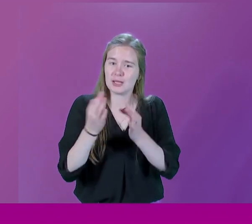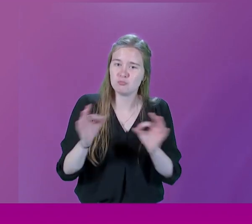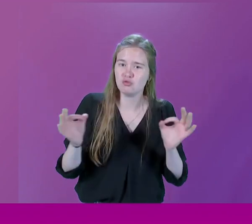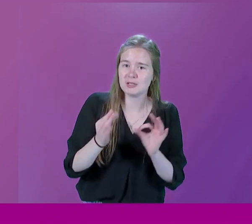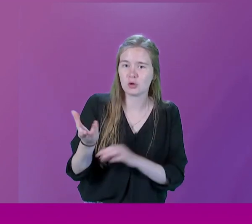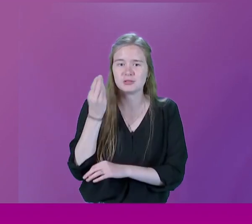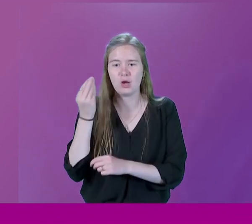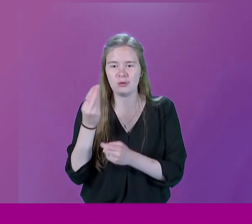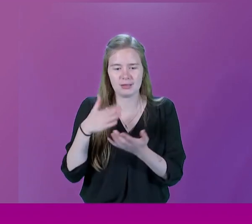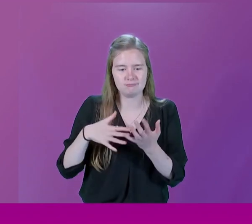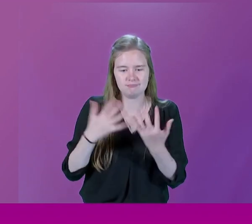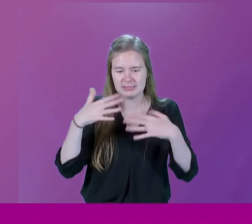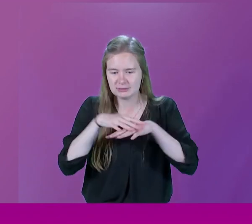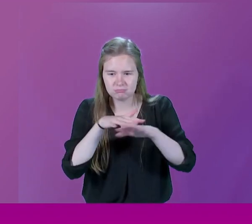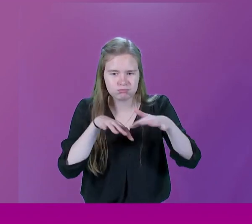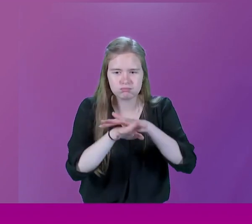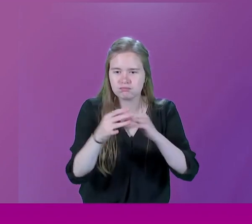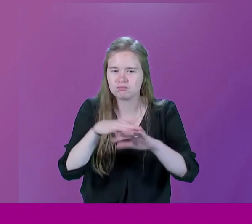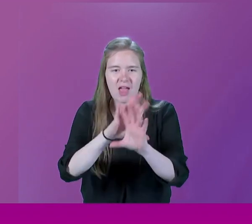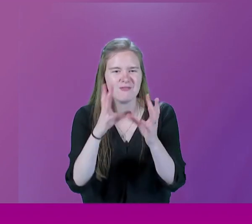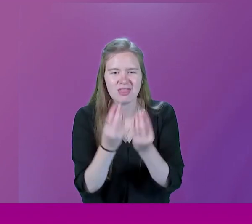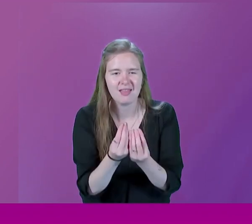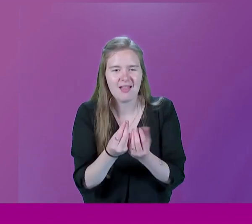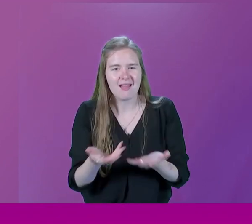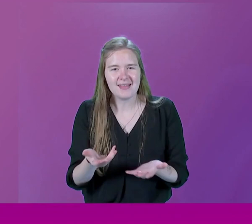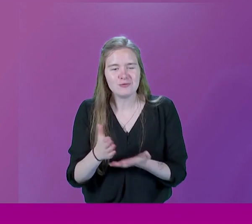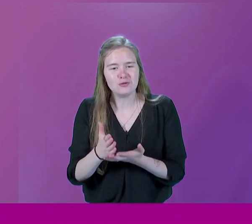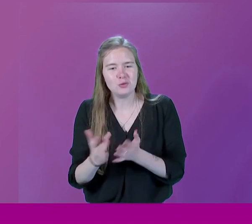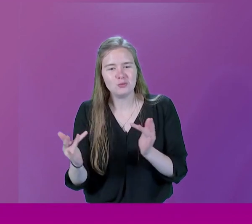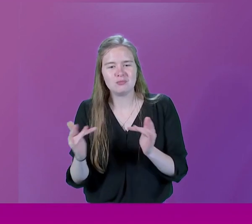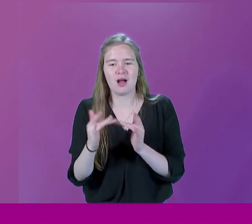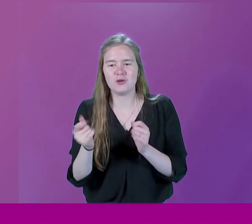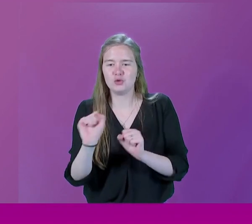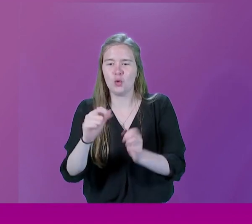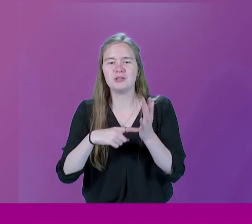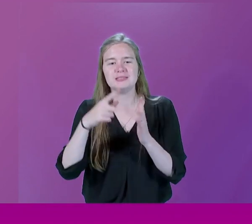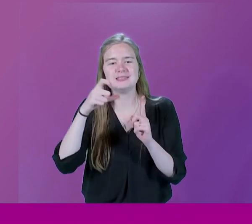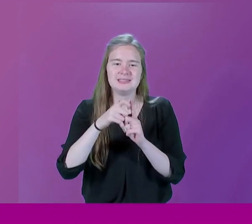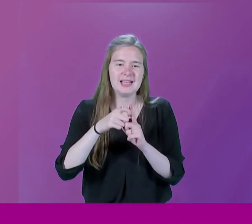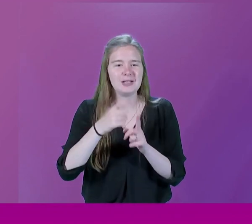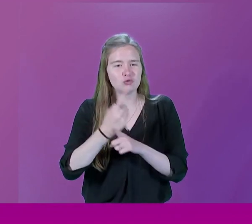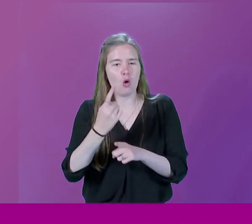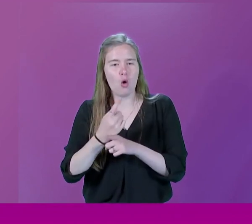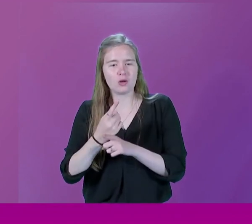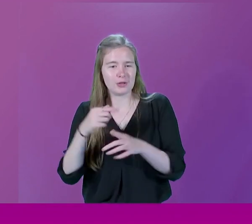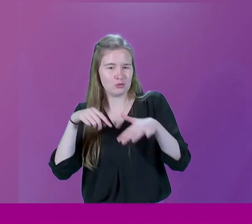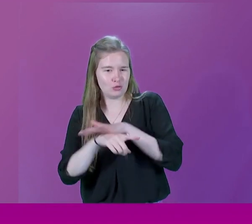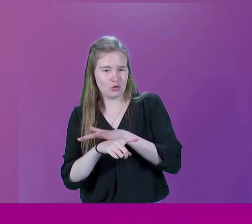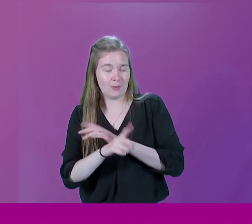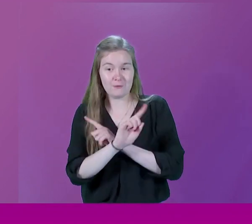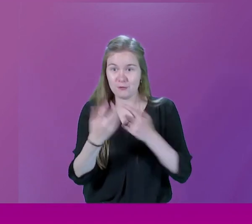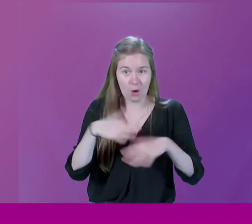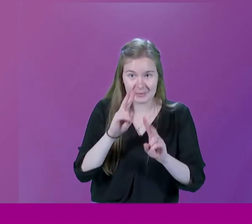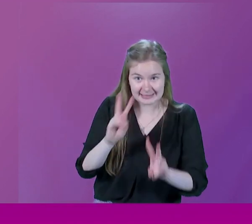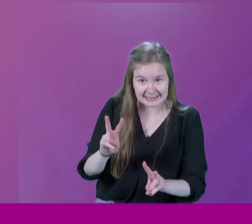sound can be woven through everything. I mean, it's something you touch on in your TED Talk, in your YouTube videos. For those that haven't watched them,